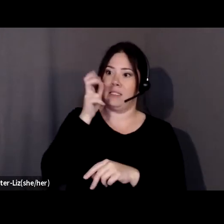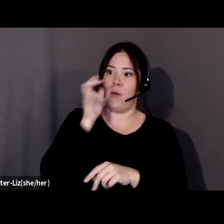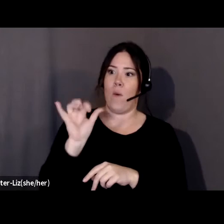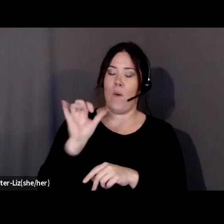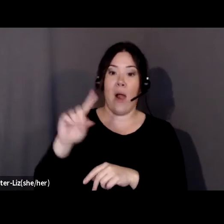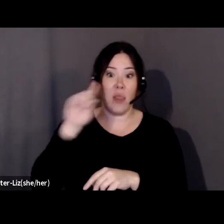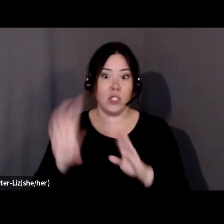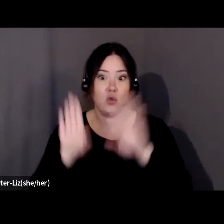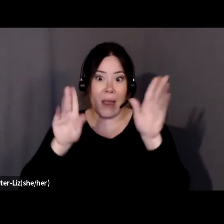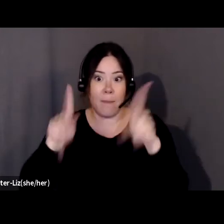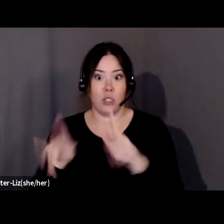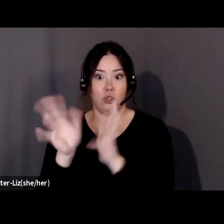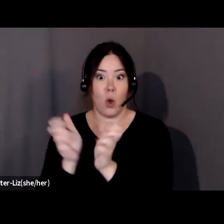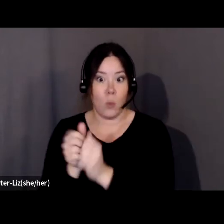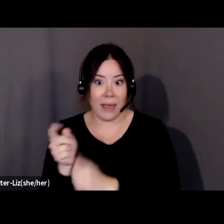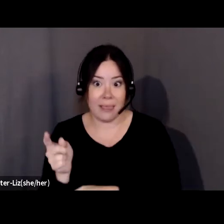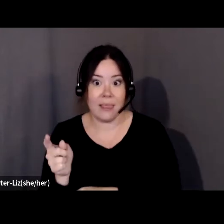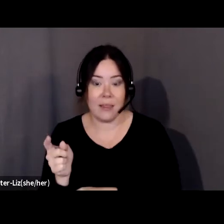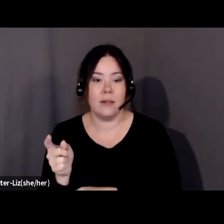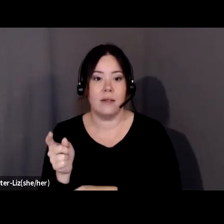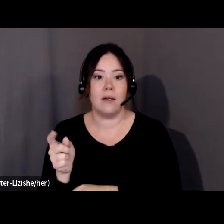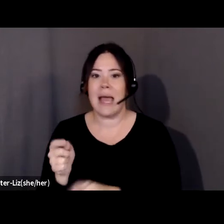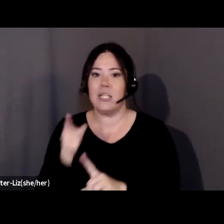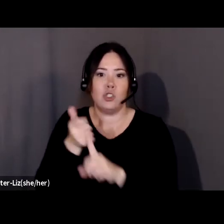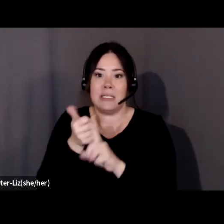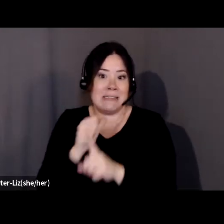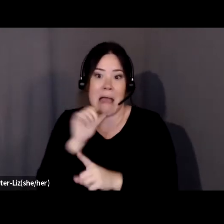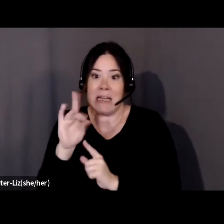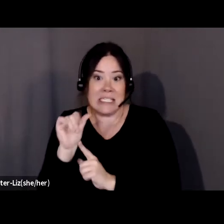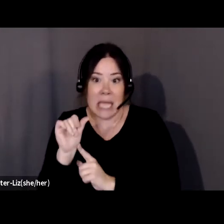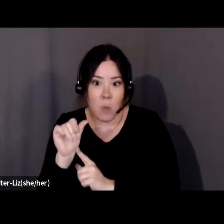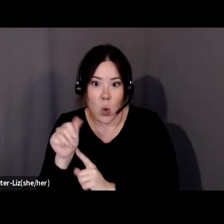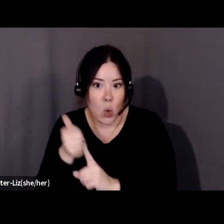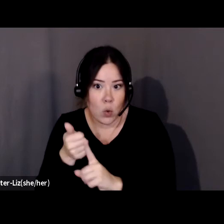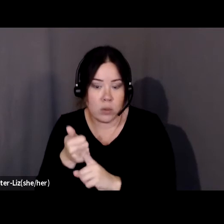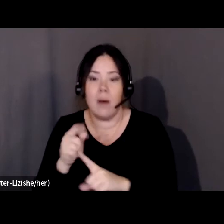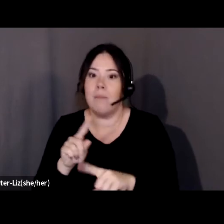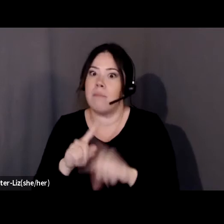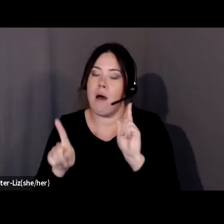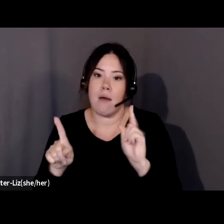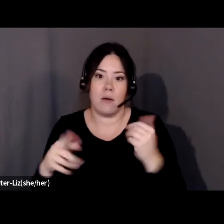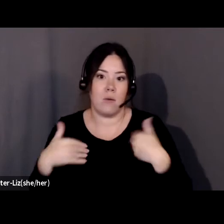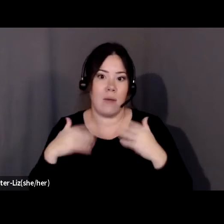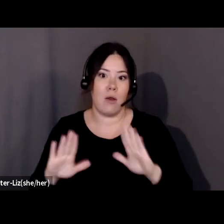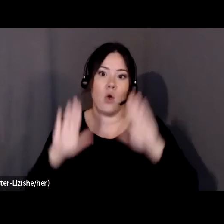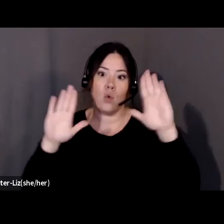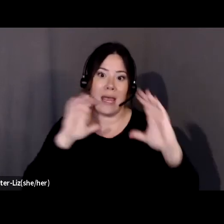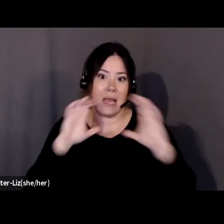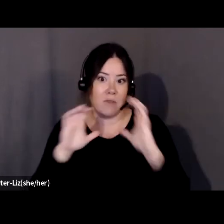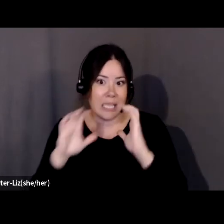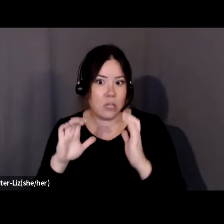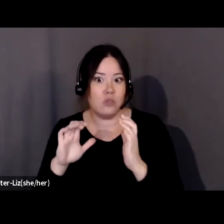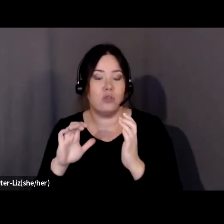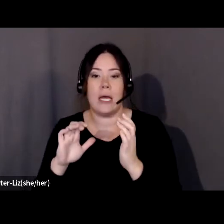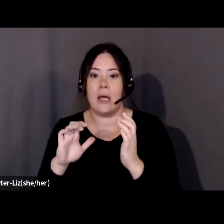with. And while she isn't disabled, we had a great conversation talking about